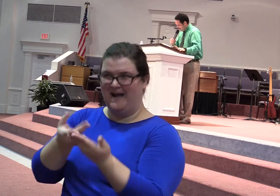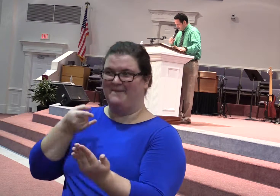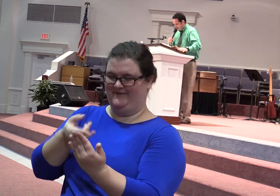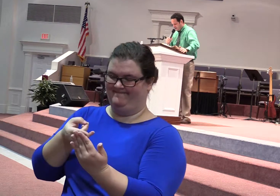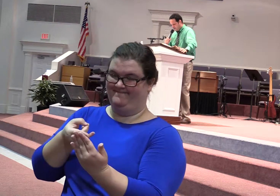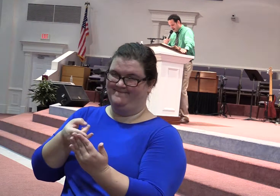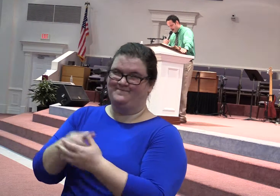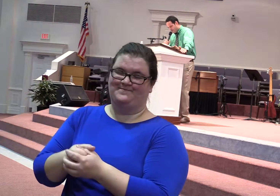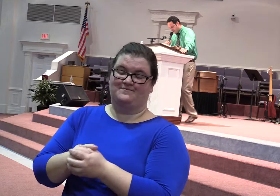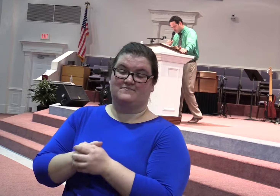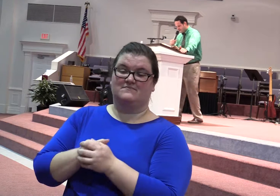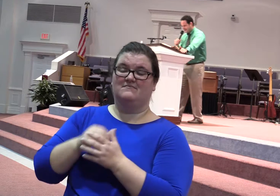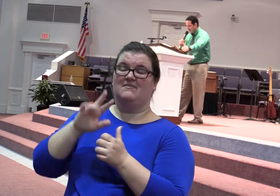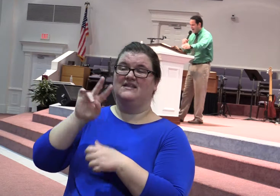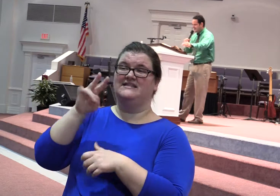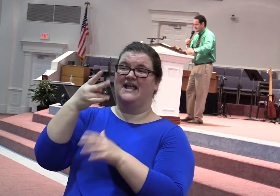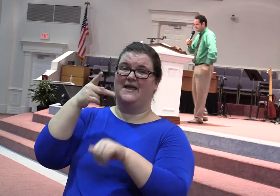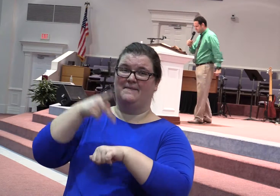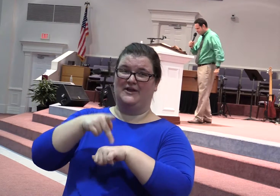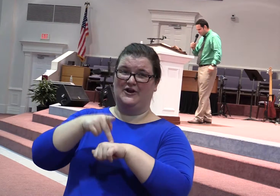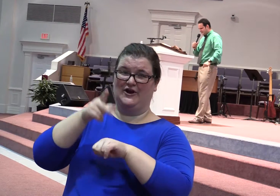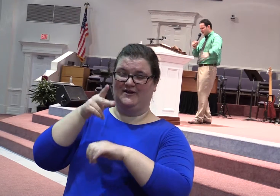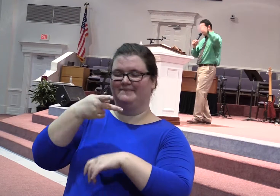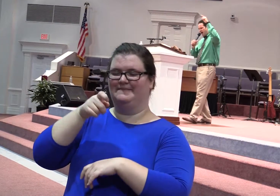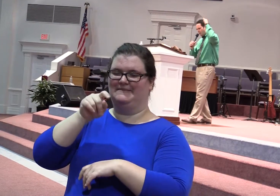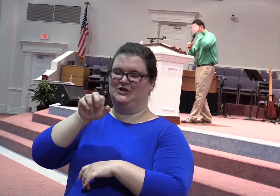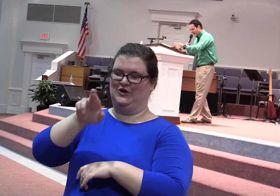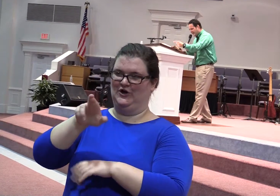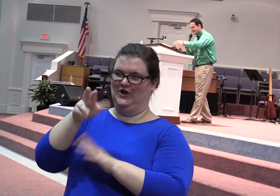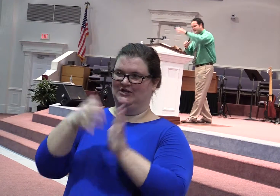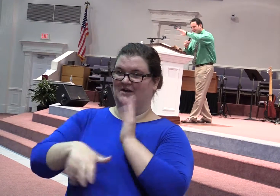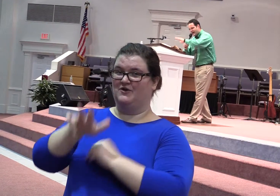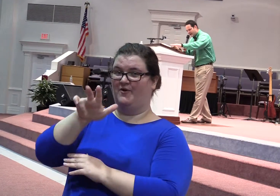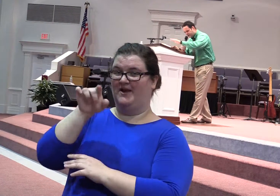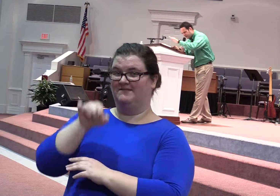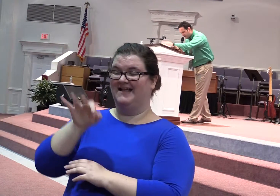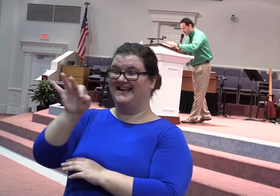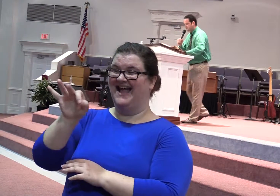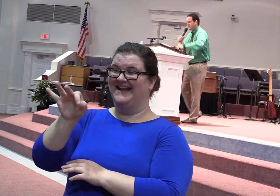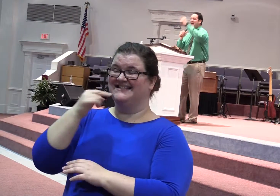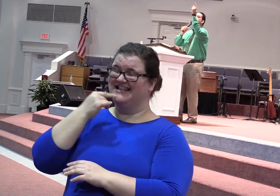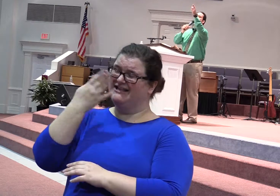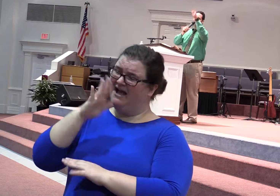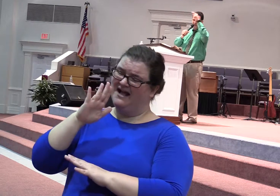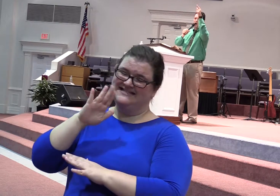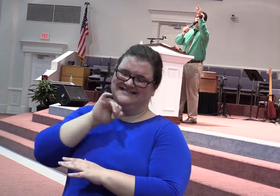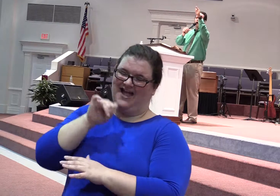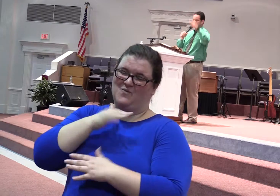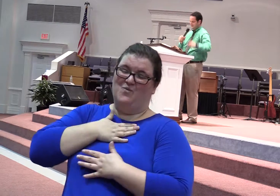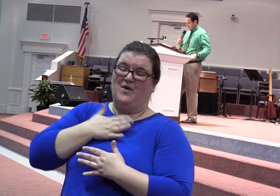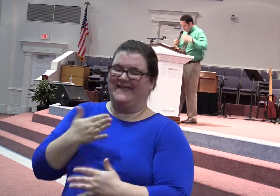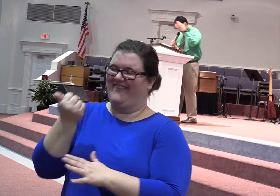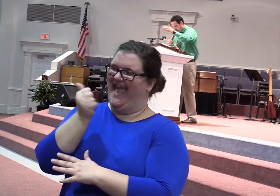In 2 Peter 3:9, Peter said that God is not willing that any should perish, but that all, say